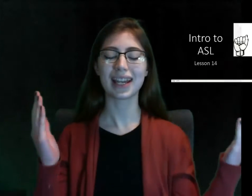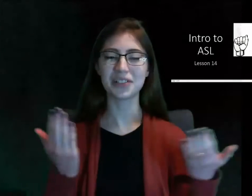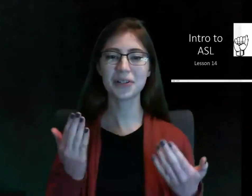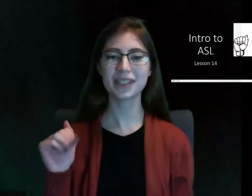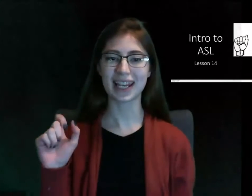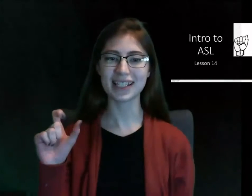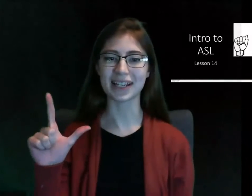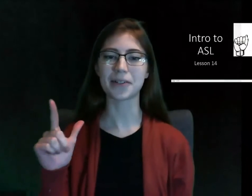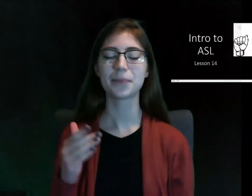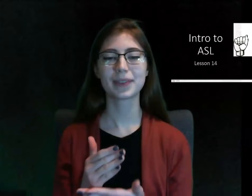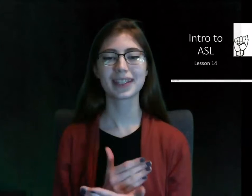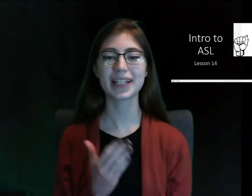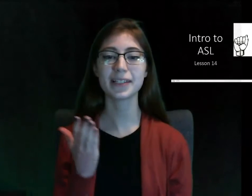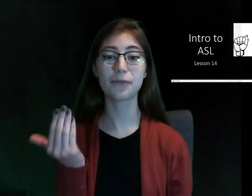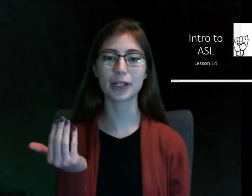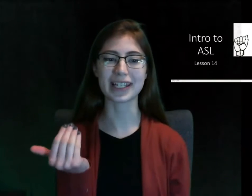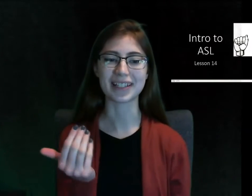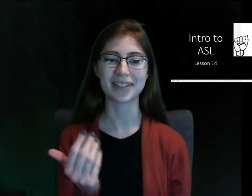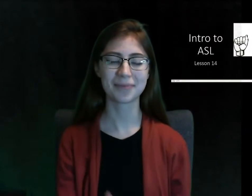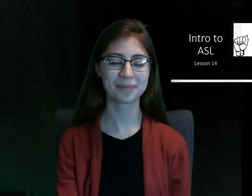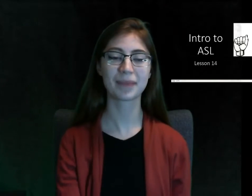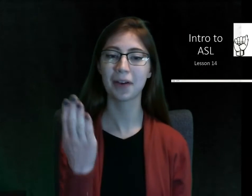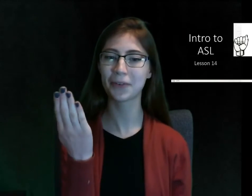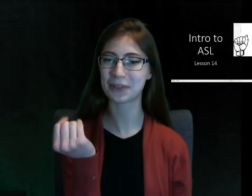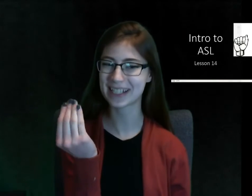Intro to ASL, Lesson 14.